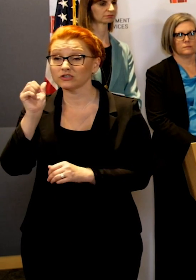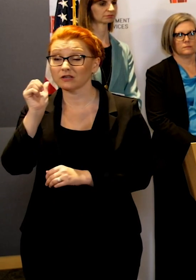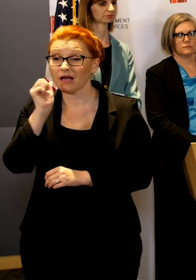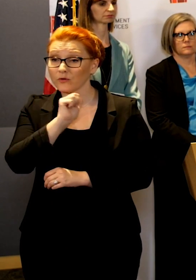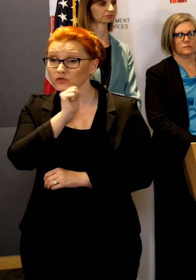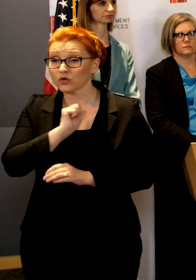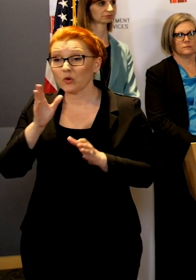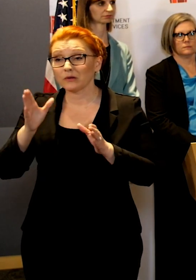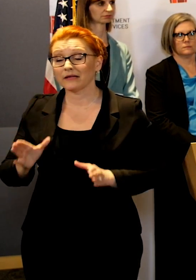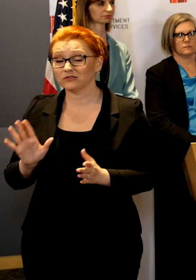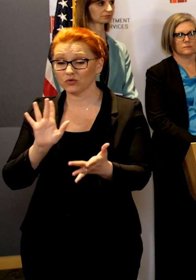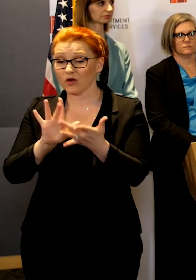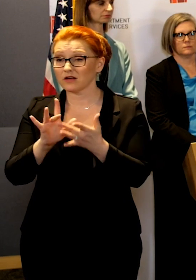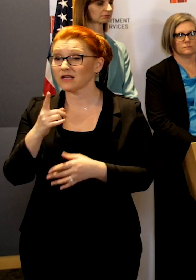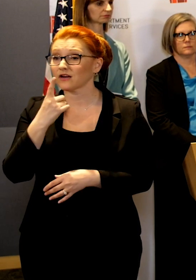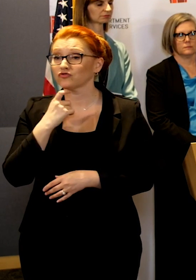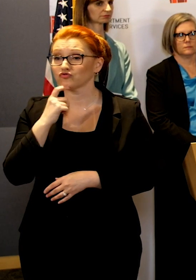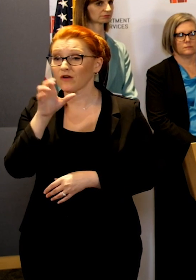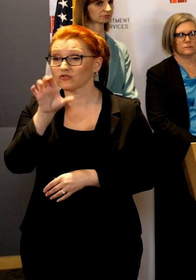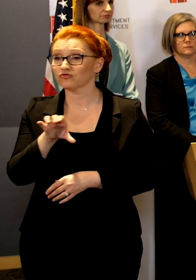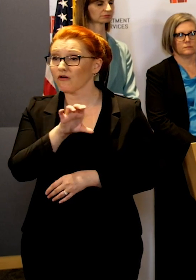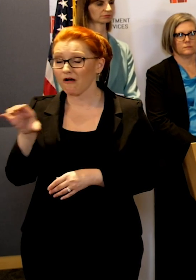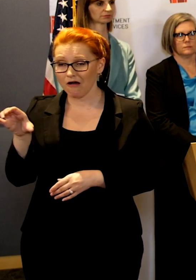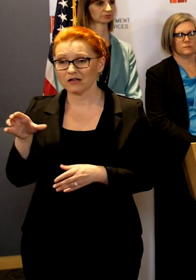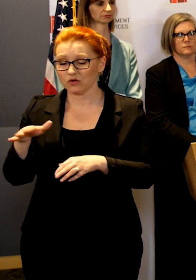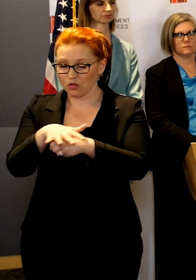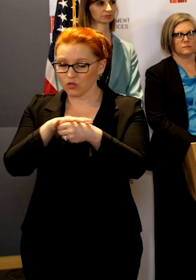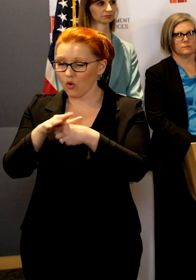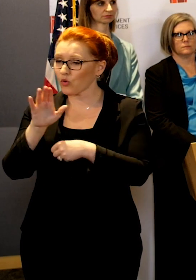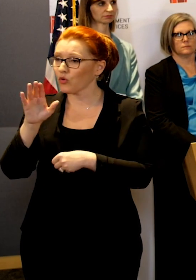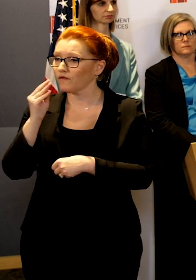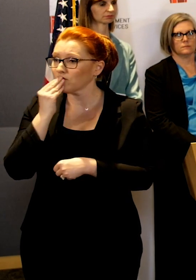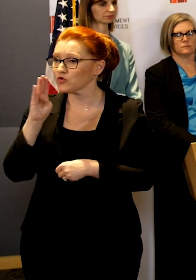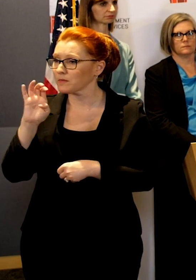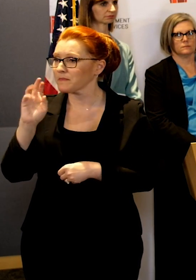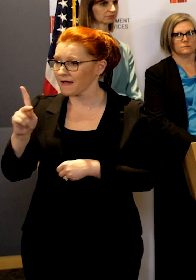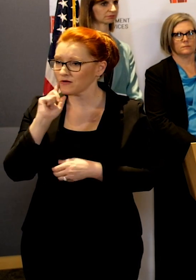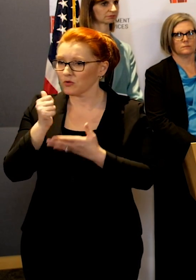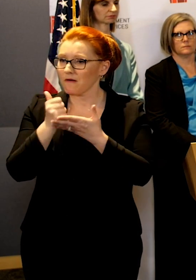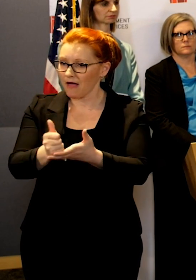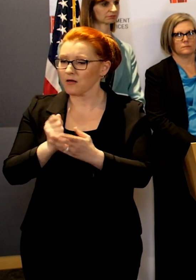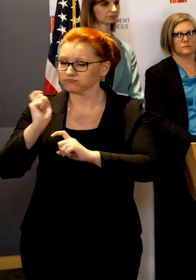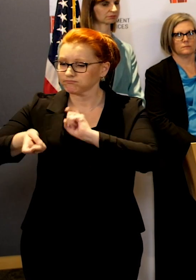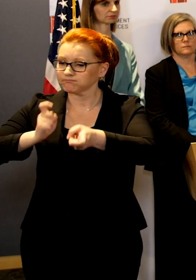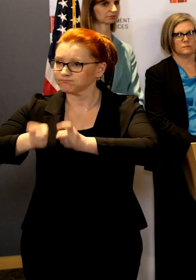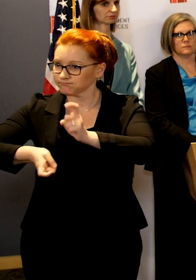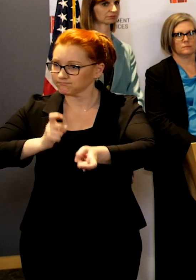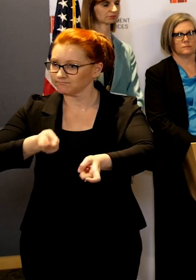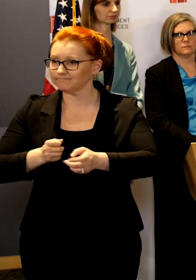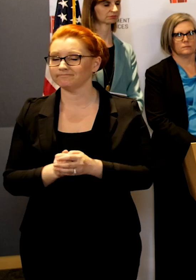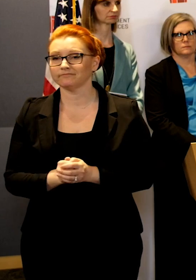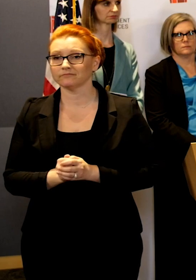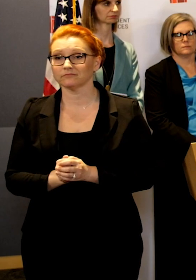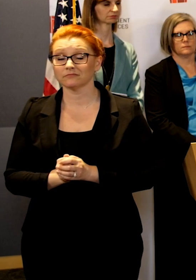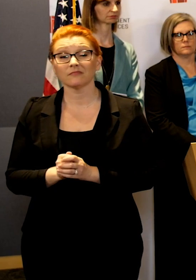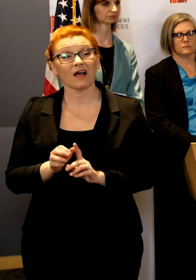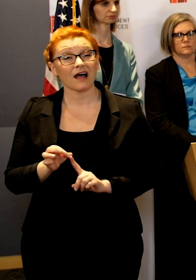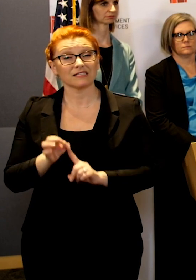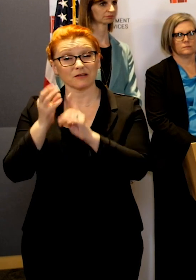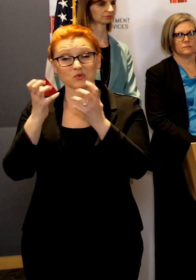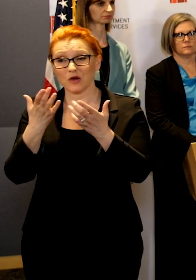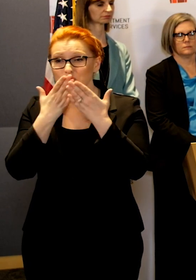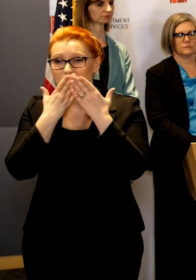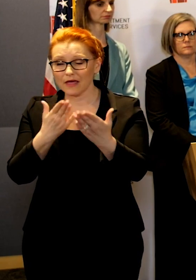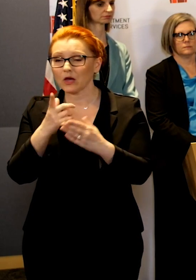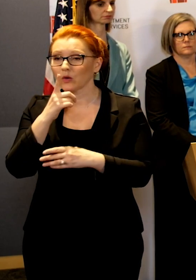Red Cross and their local food banks to help on these fronts. And I especially want to thank those who are holding